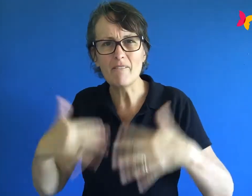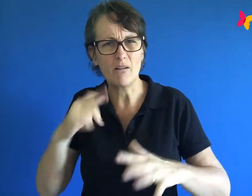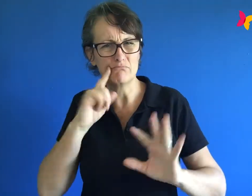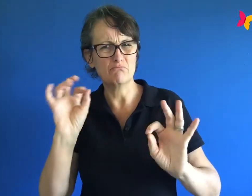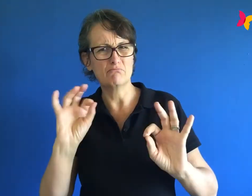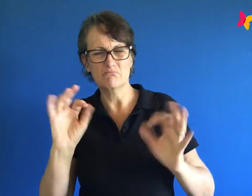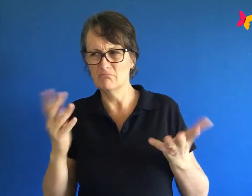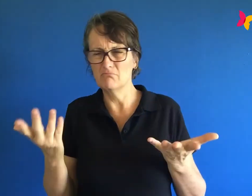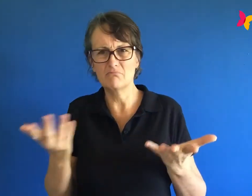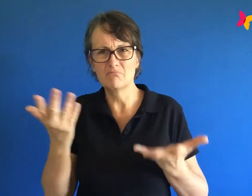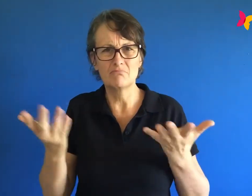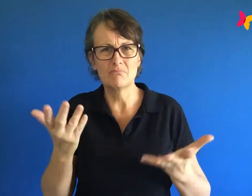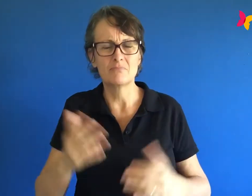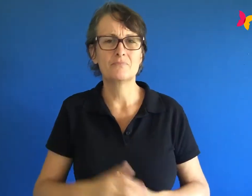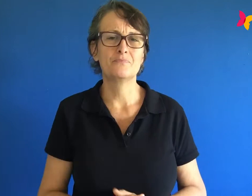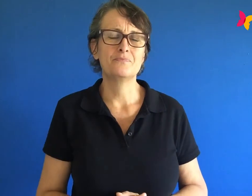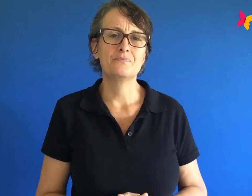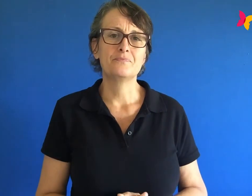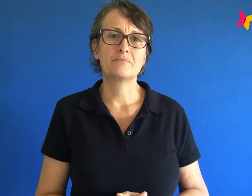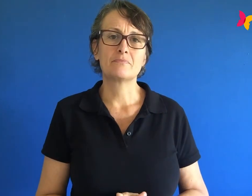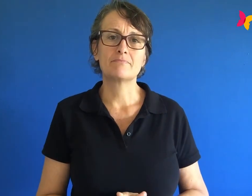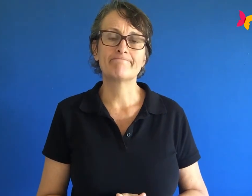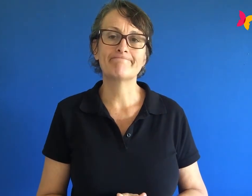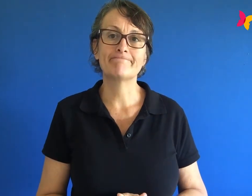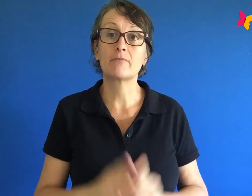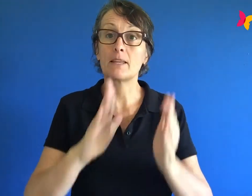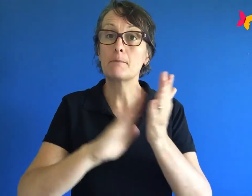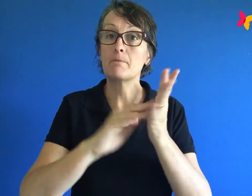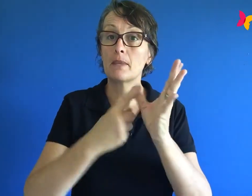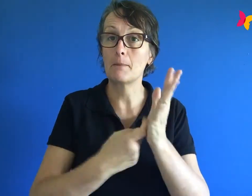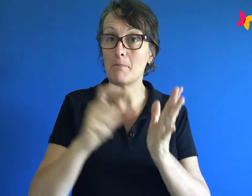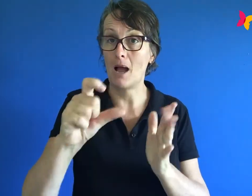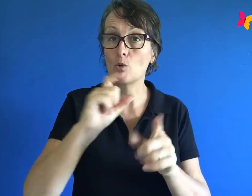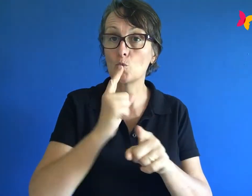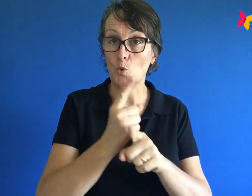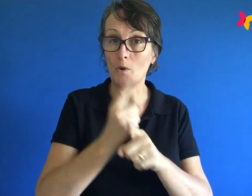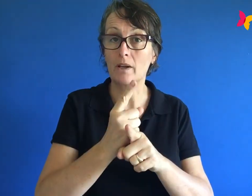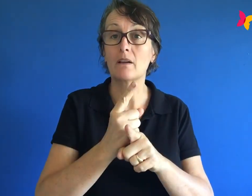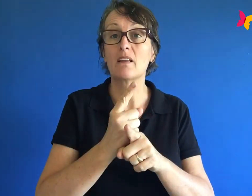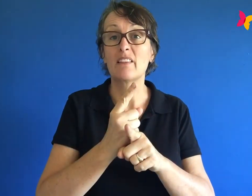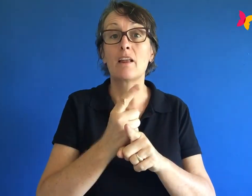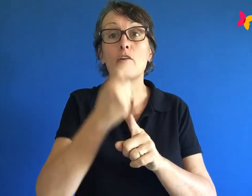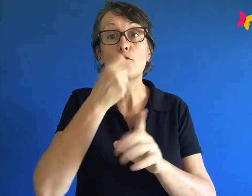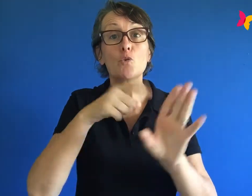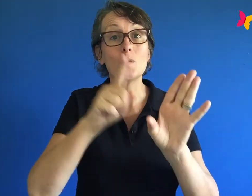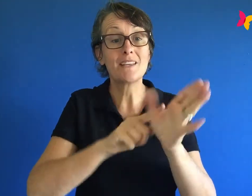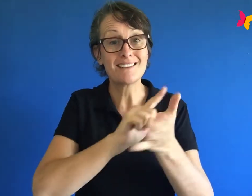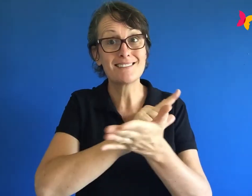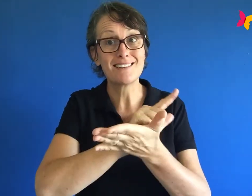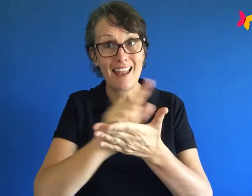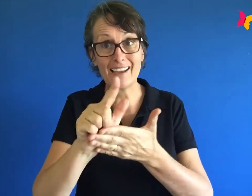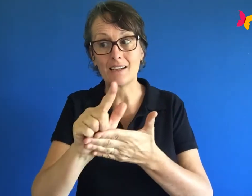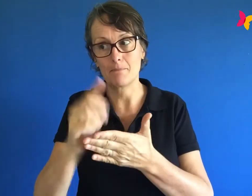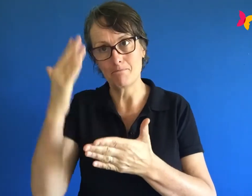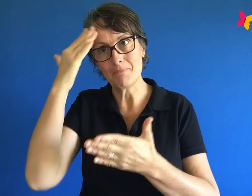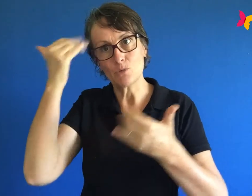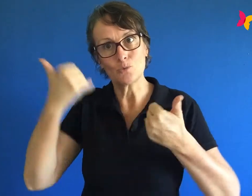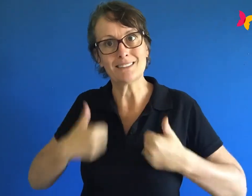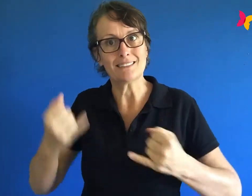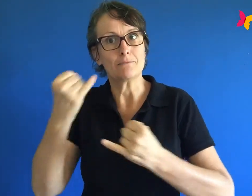As the years tick by, James's mental health condition takes hold, and it starts to have this impact on the family environment, particularly